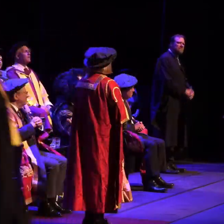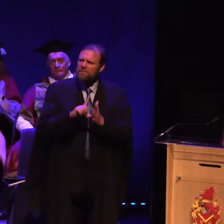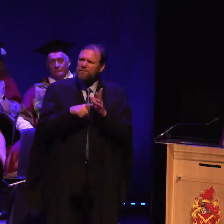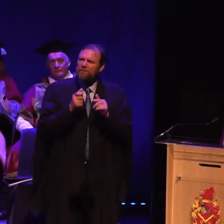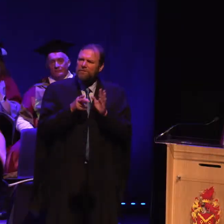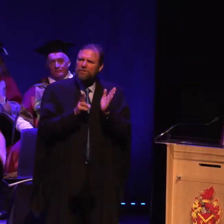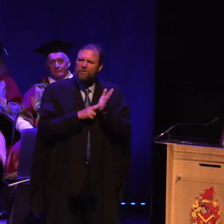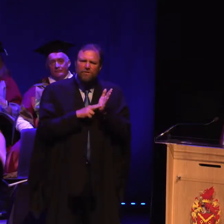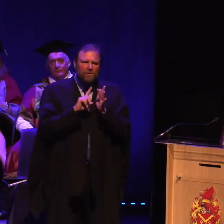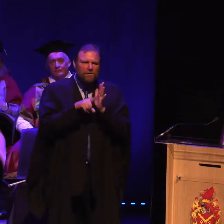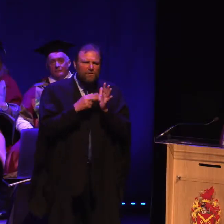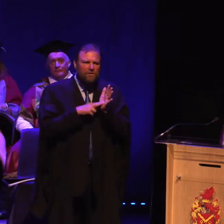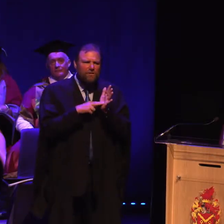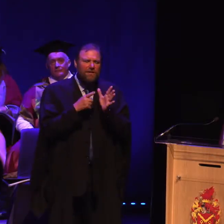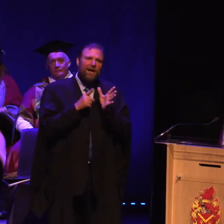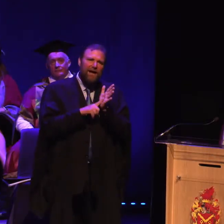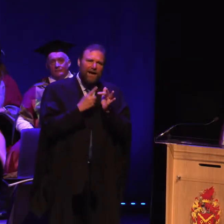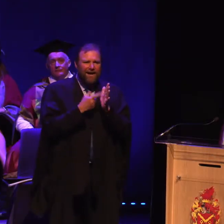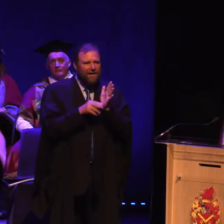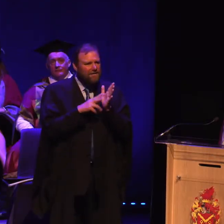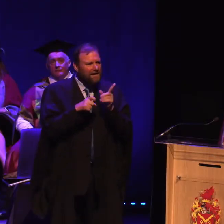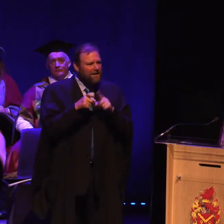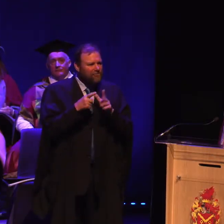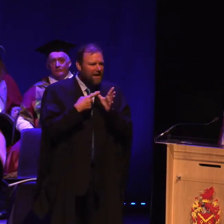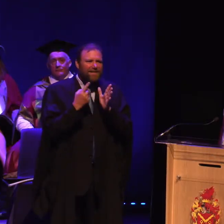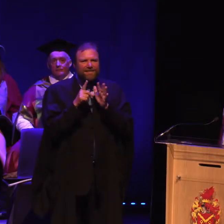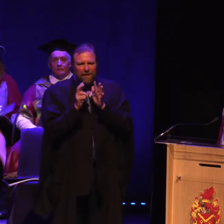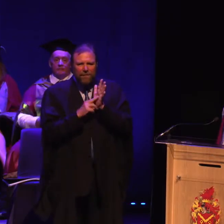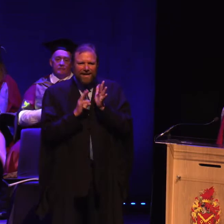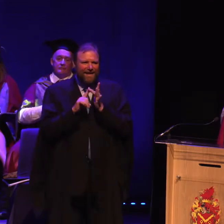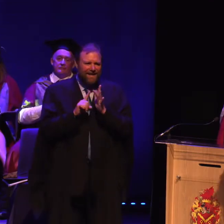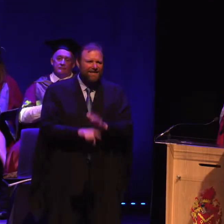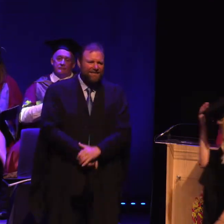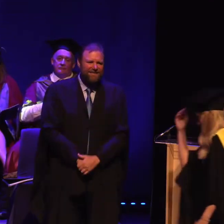Jaden Jean Alexandra Key McDaney.